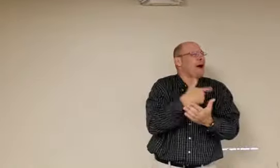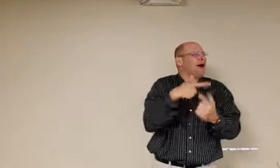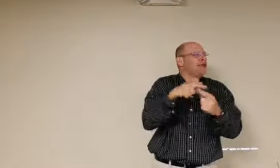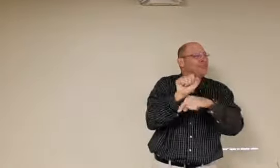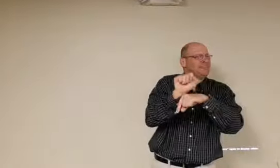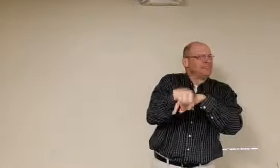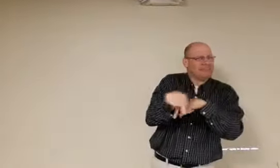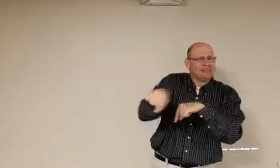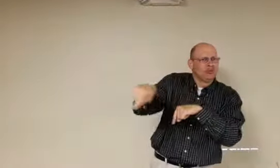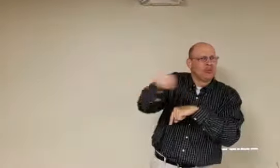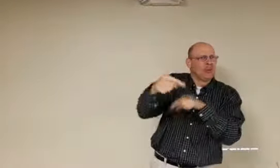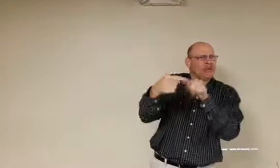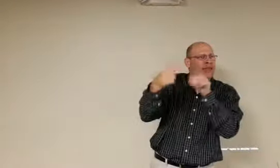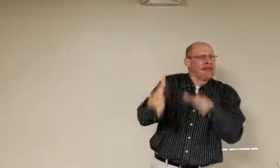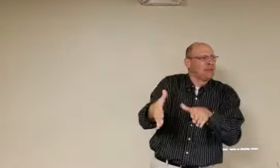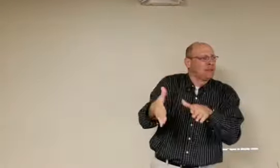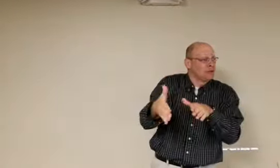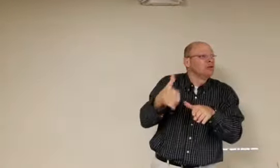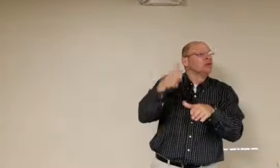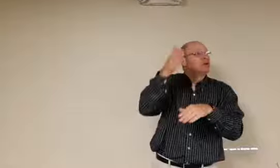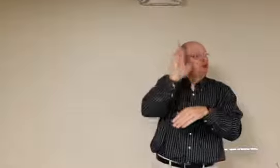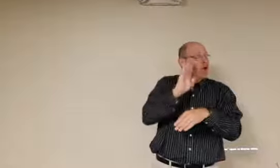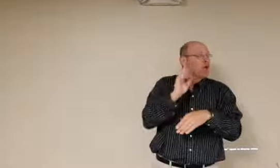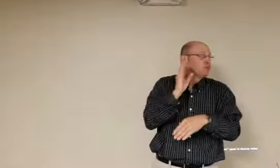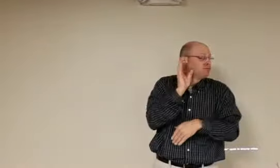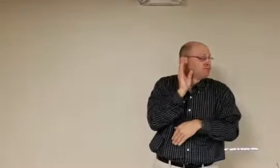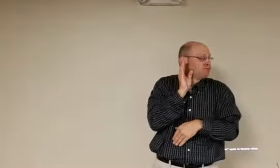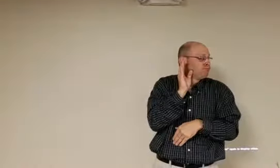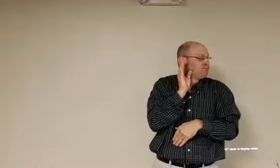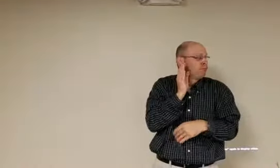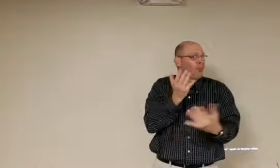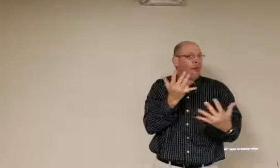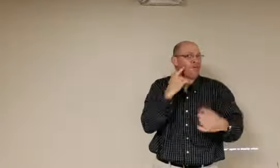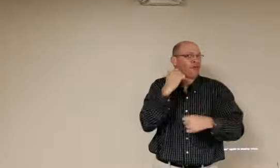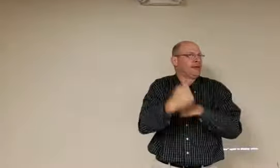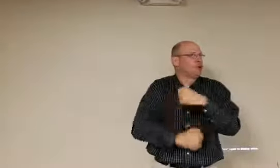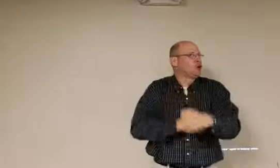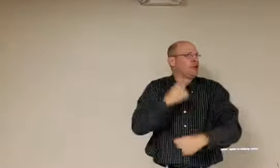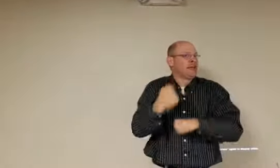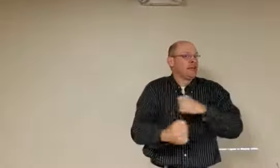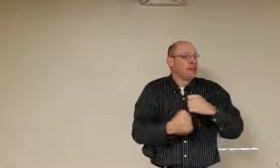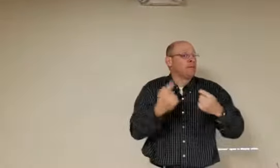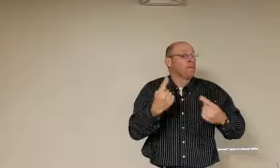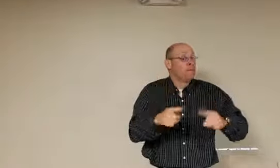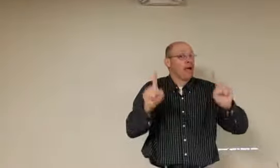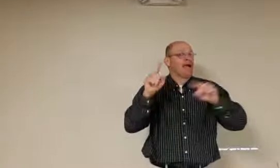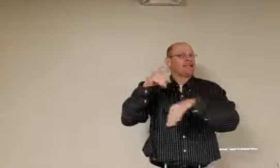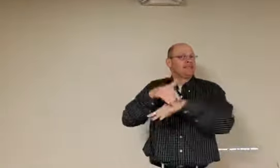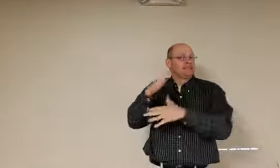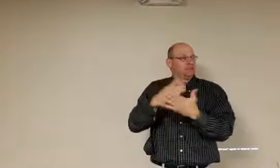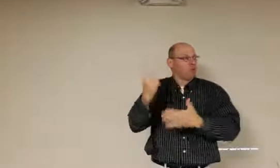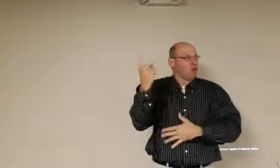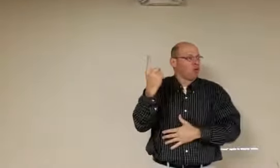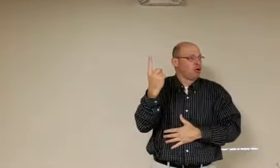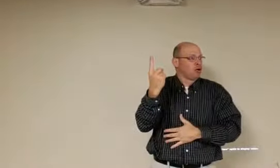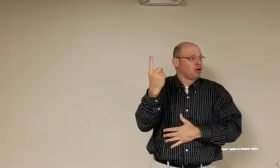God help us defend the enemy, defeat the enemy. But then there was a time of